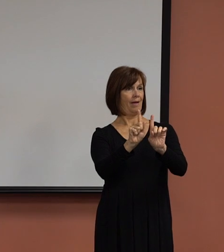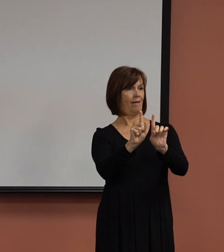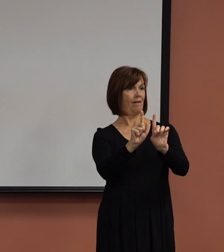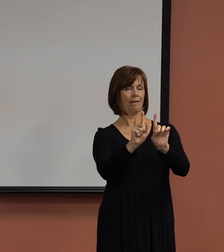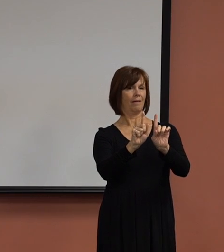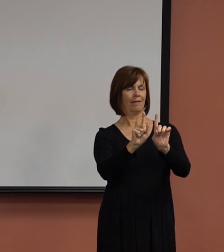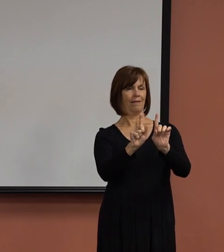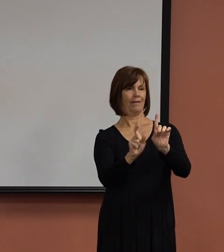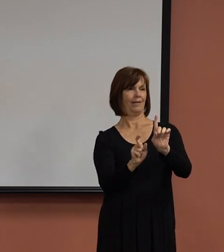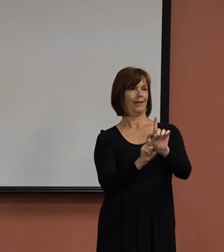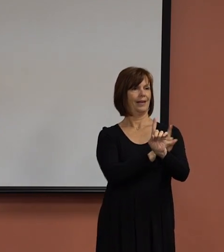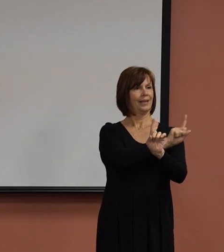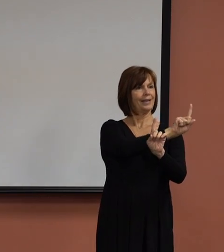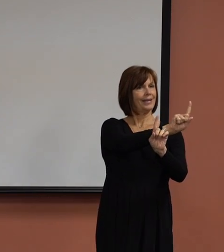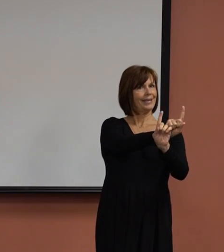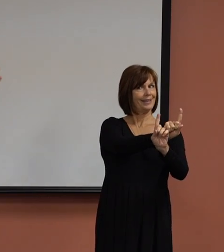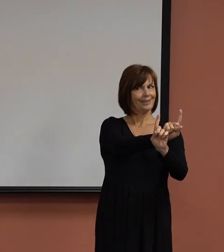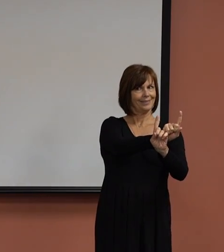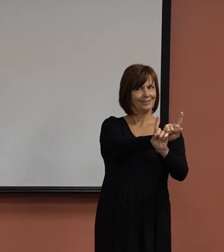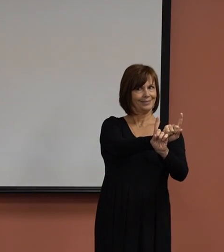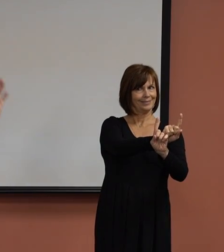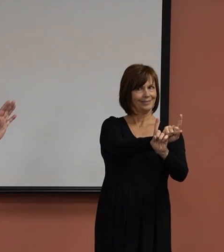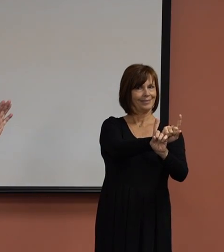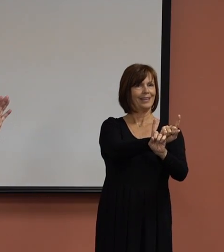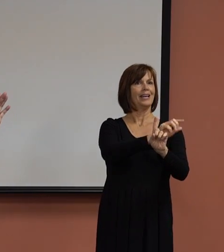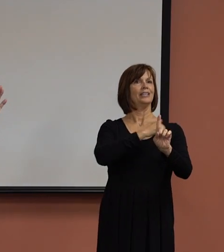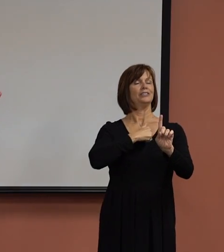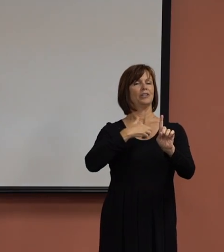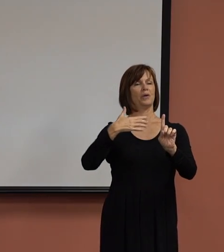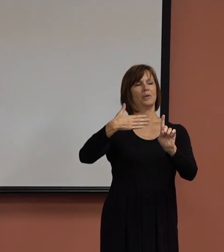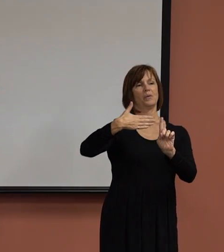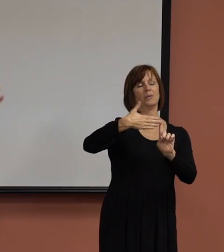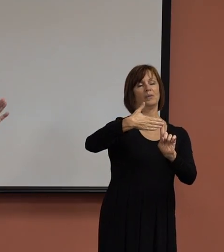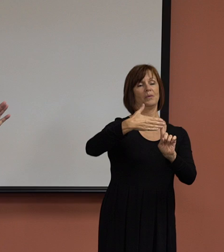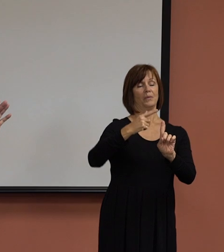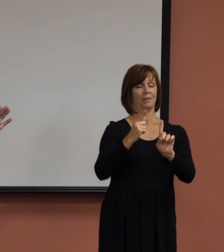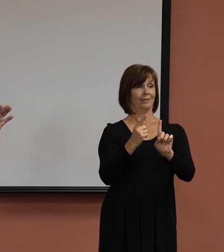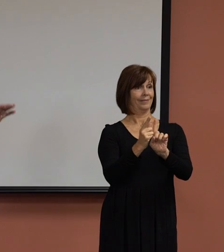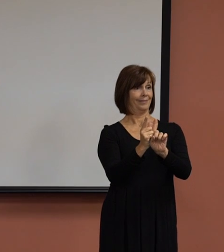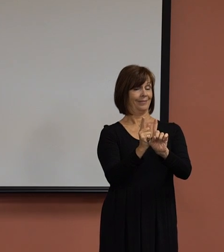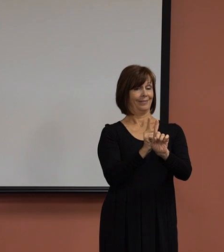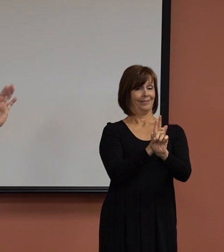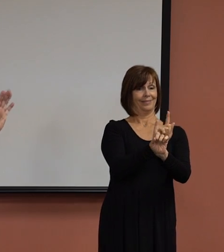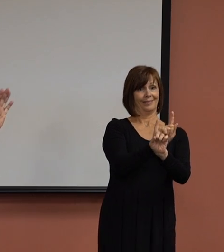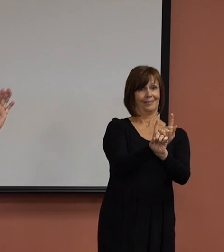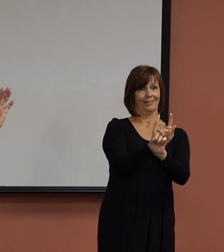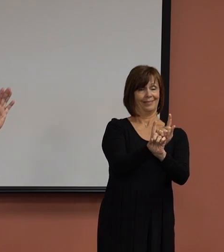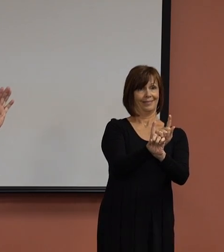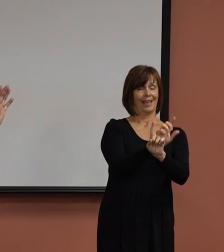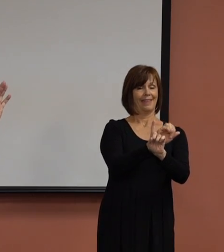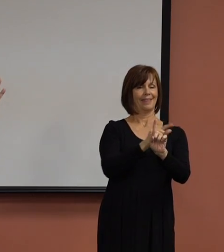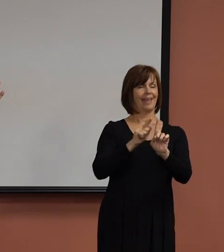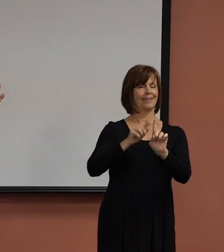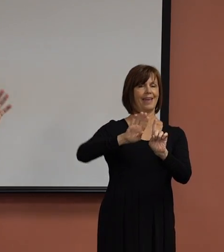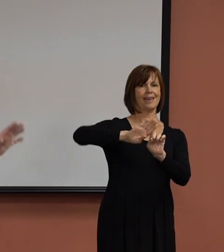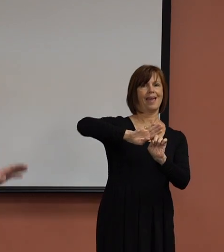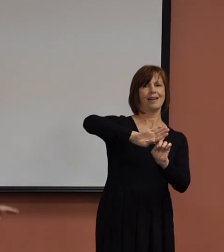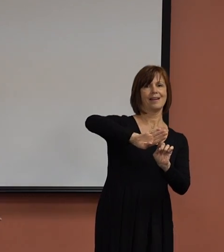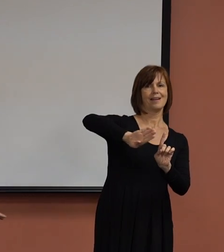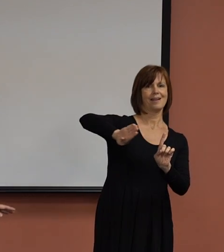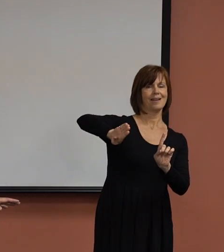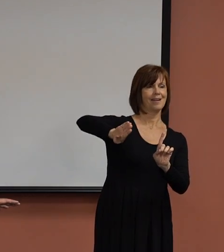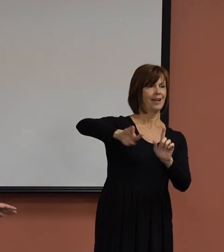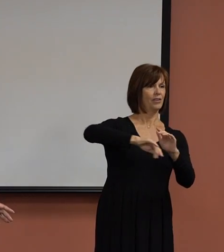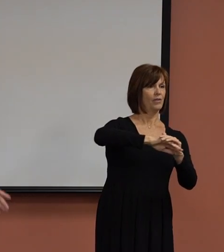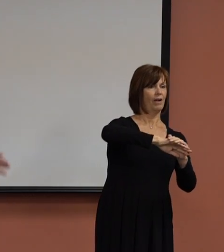arm, and so that once the door came to the person who was being guided, they could hold it open. Then you could